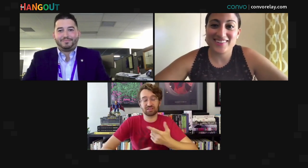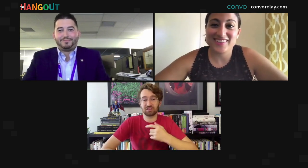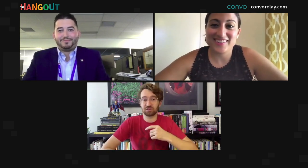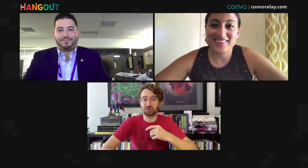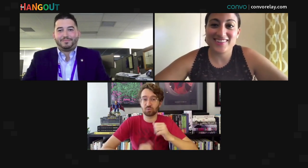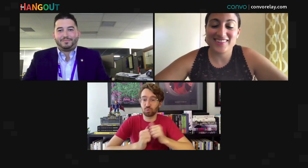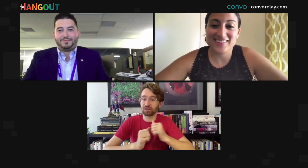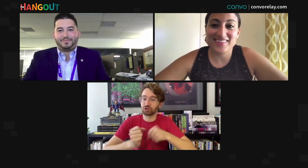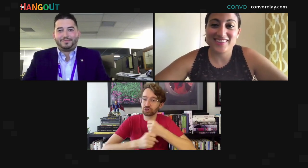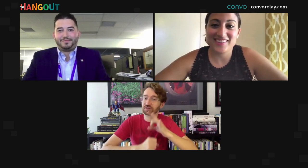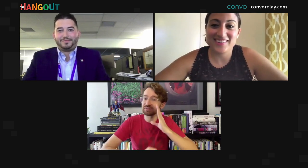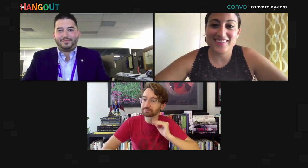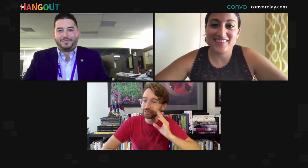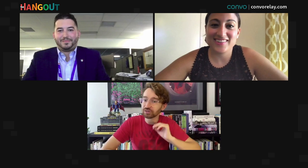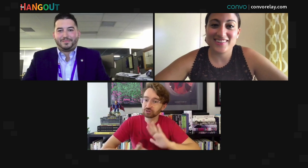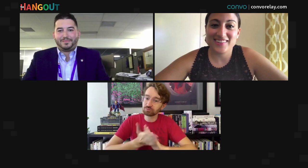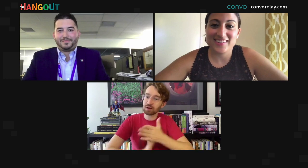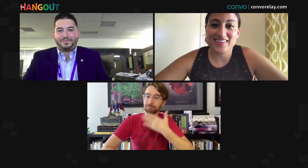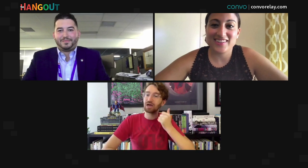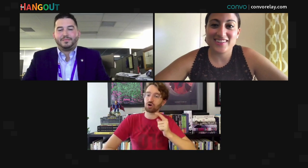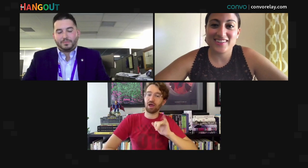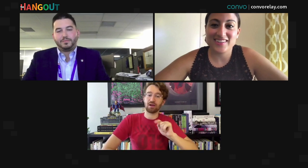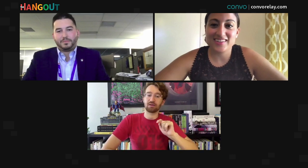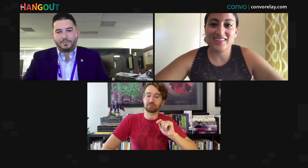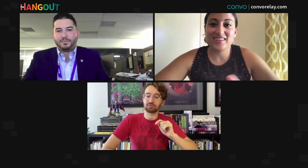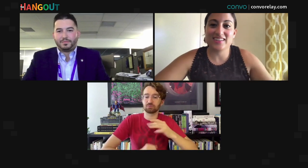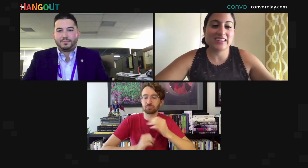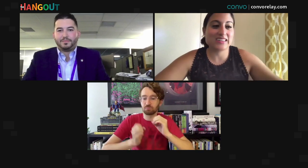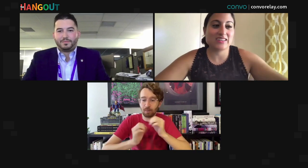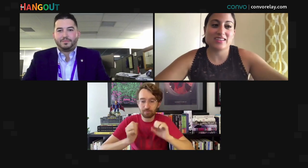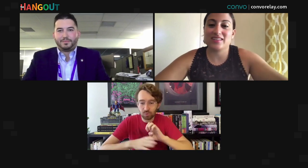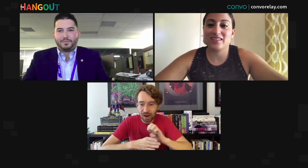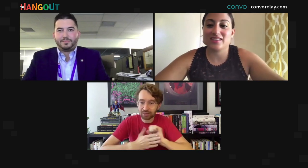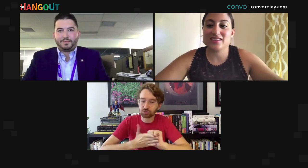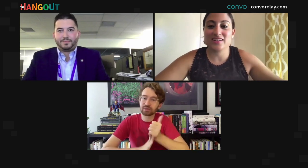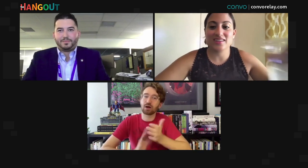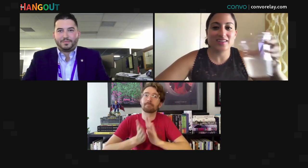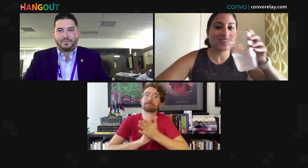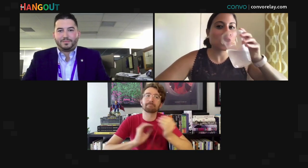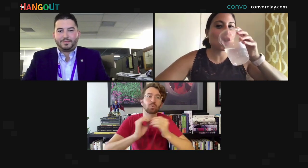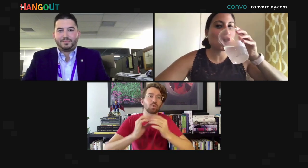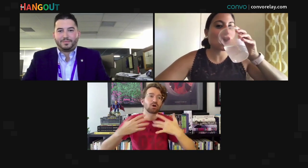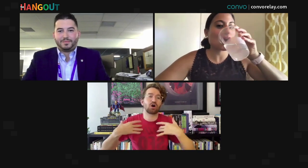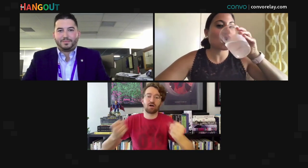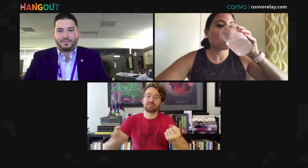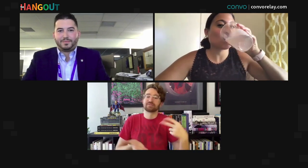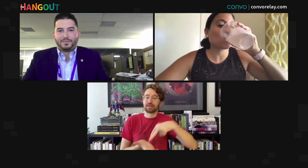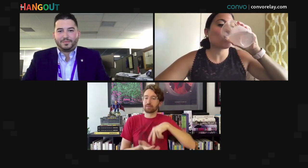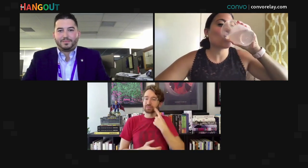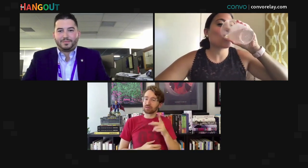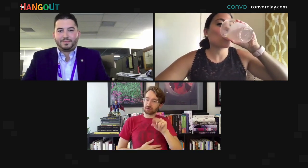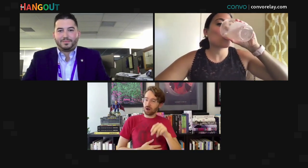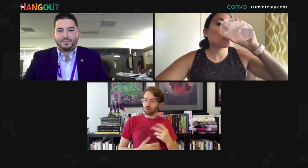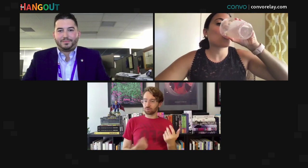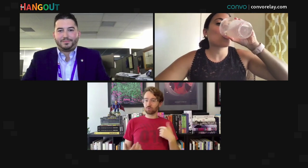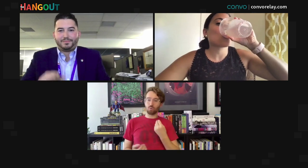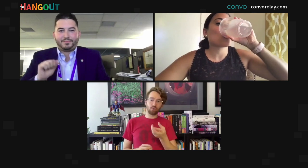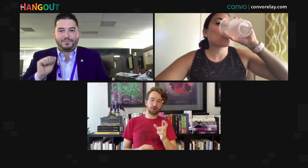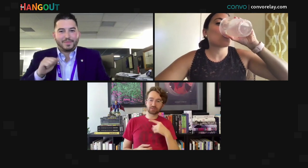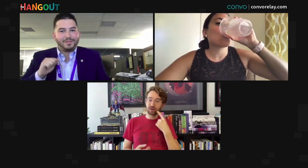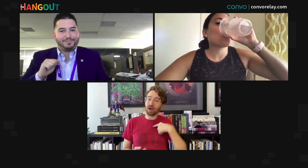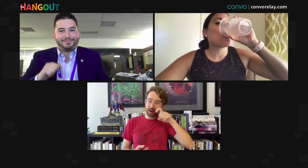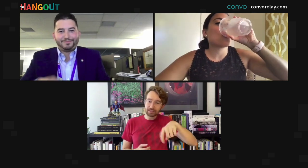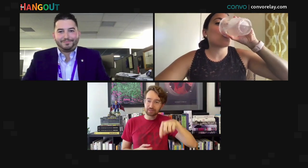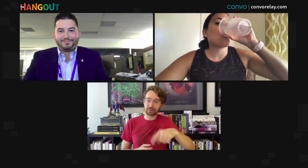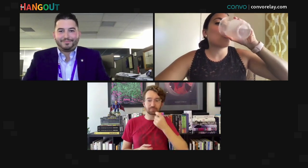not comfortable. With years of experience, you become better at it. And with more practice, you become more confident to stand up